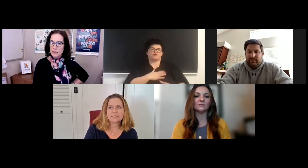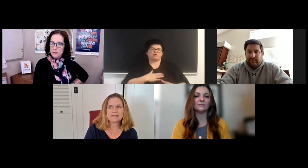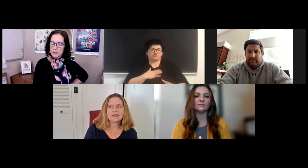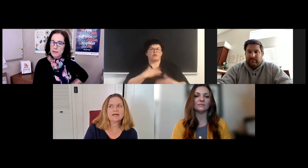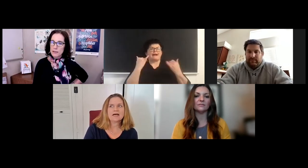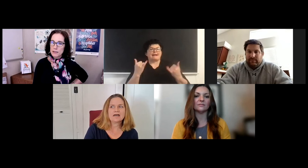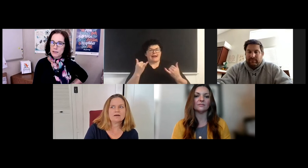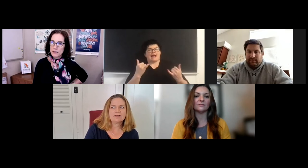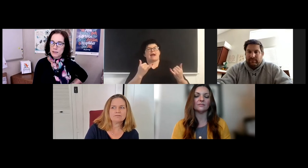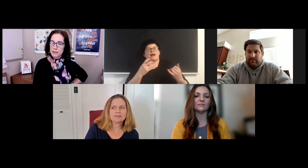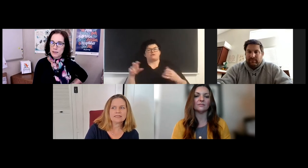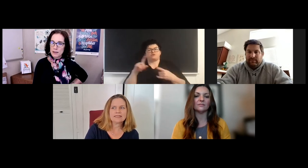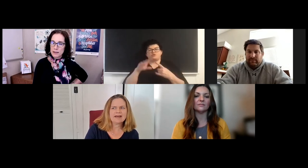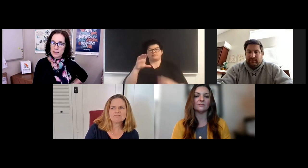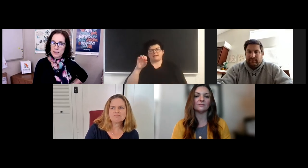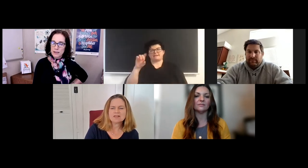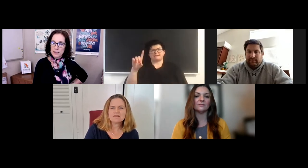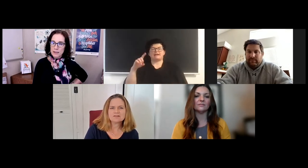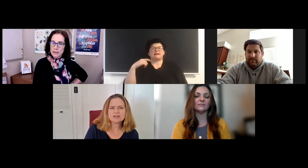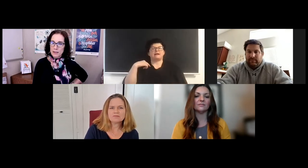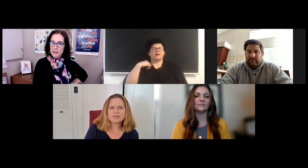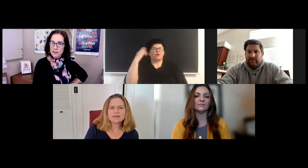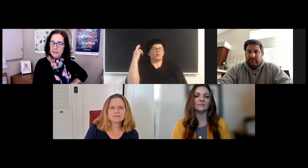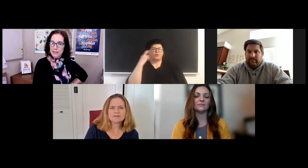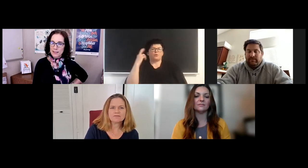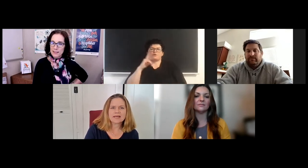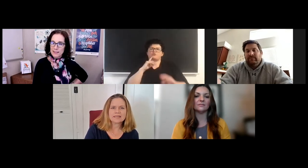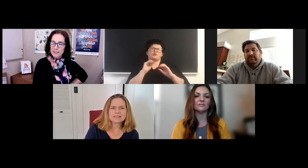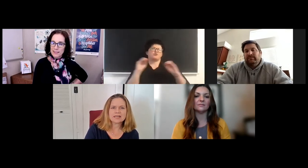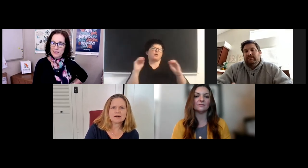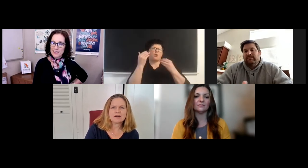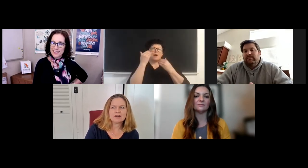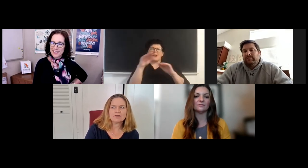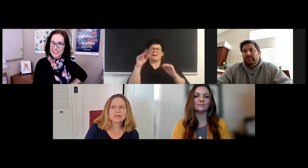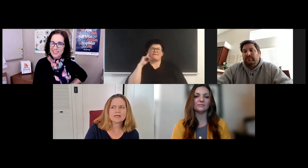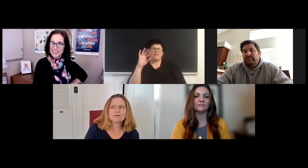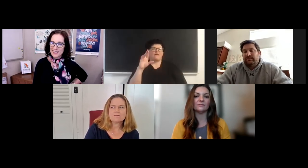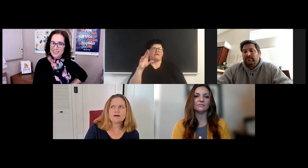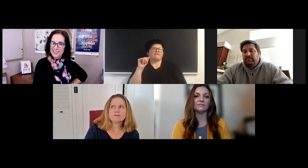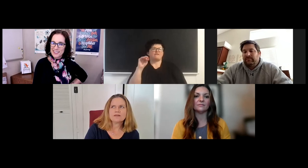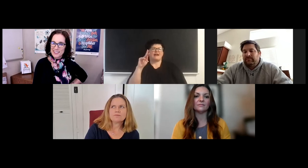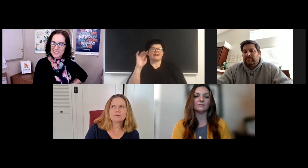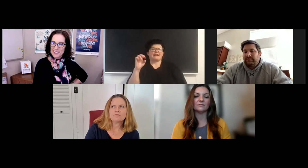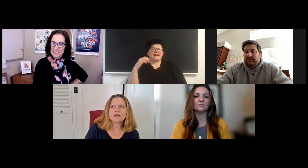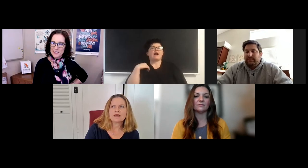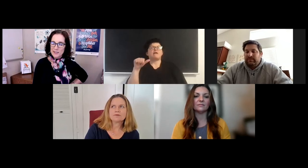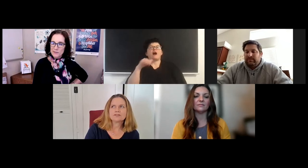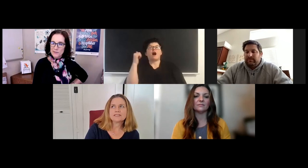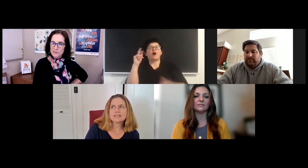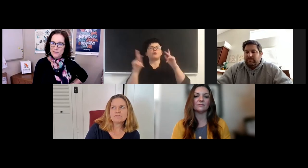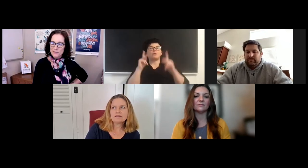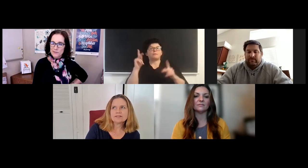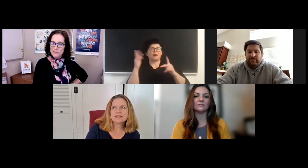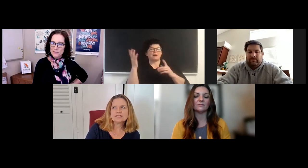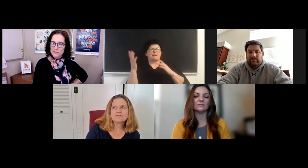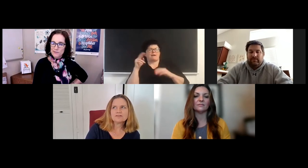CSD, I realized that there's no limits for Frankie. There are other people may